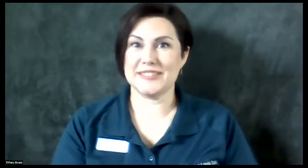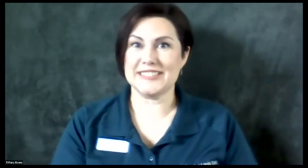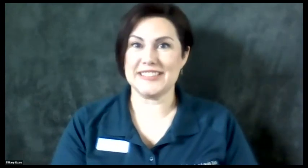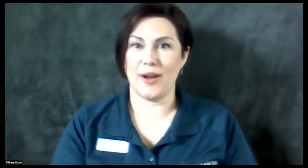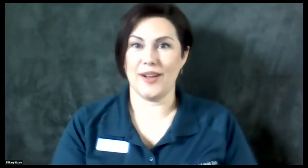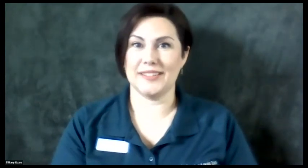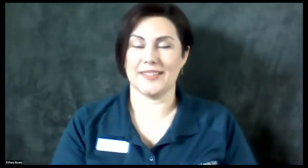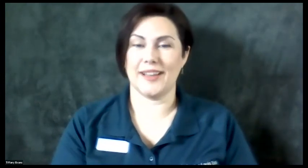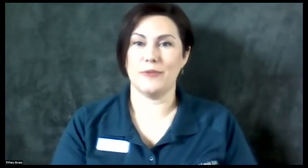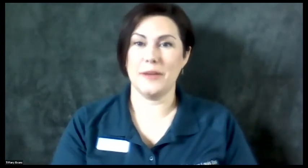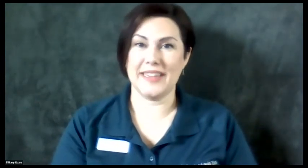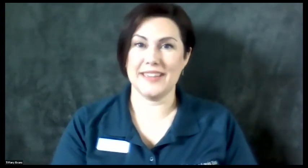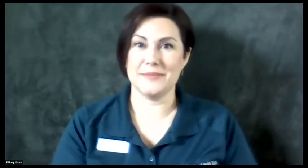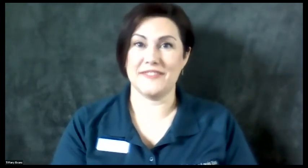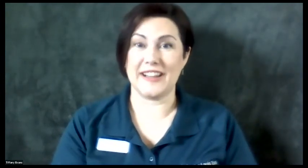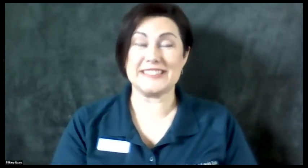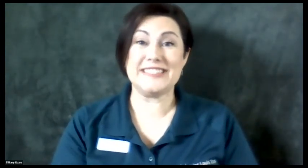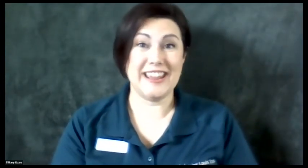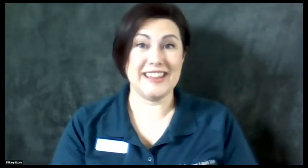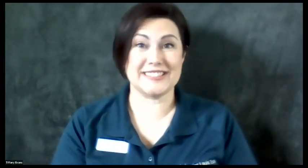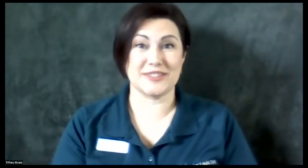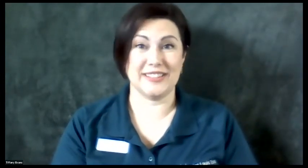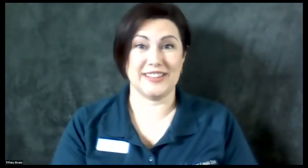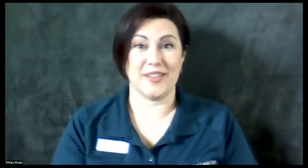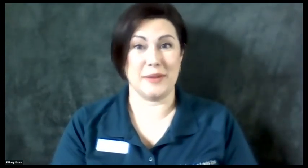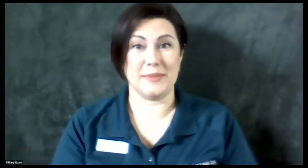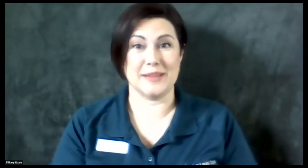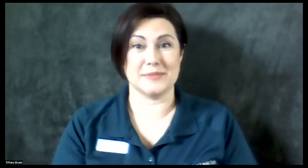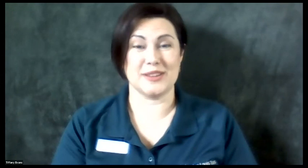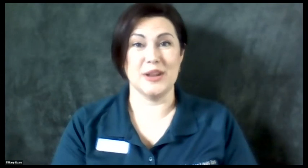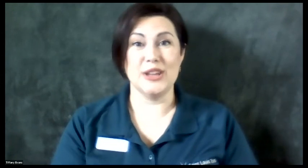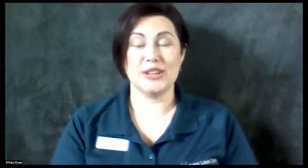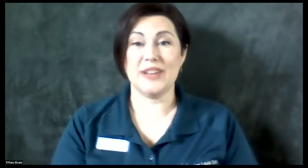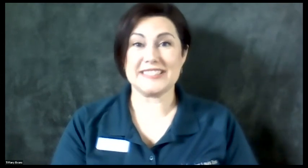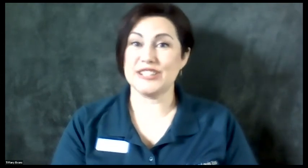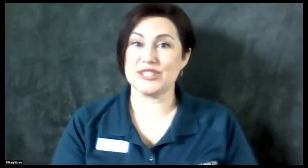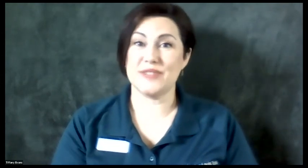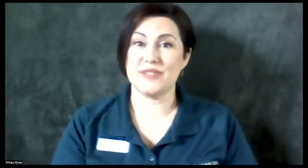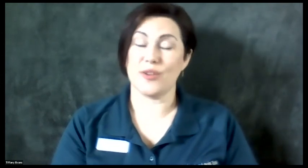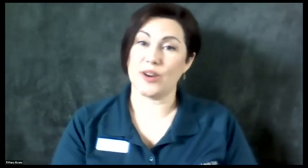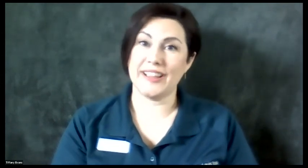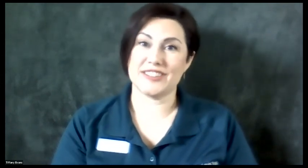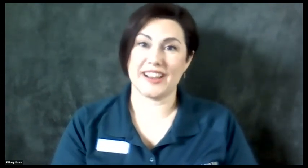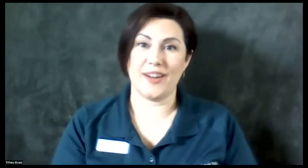him on the live webcam. In fact, today is the Gorilla Day on the webcam. So go to STLZOOm.org and check out our